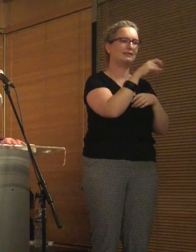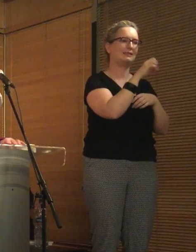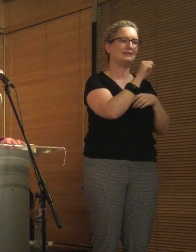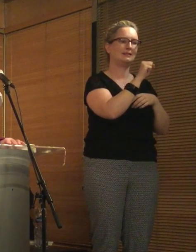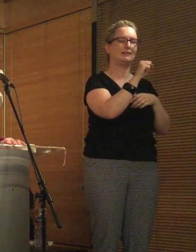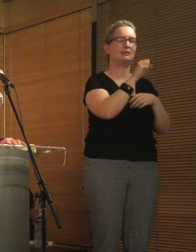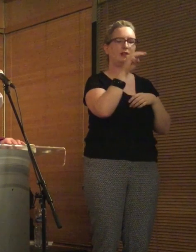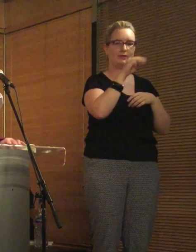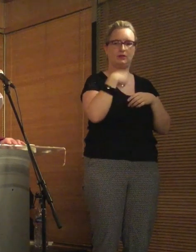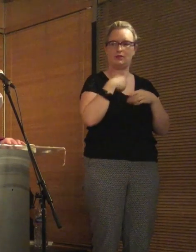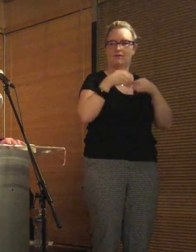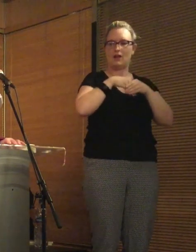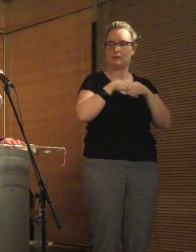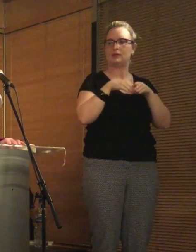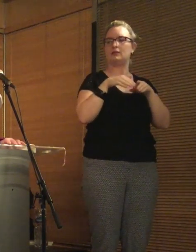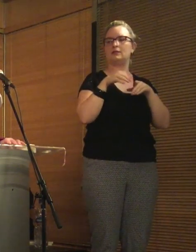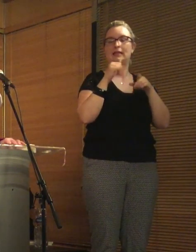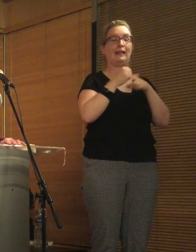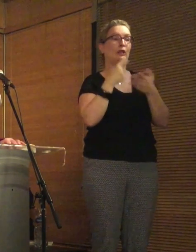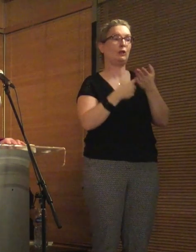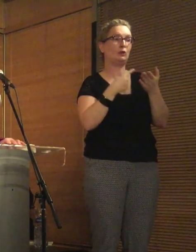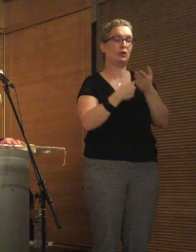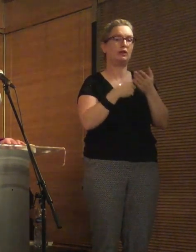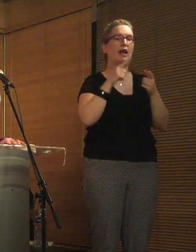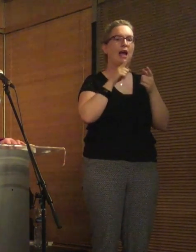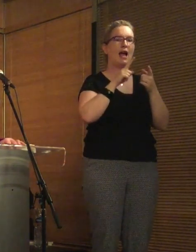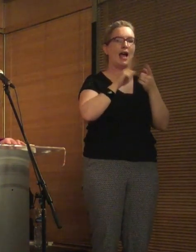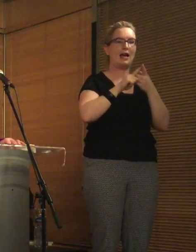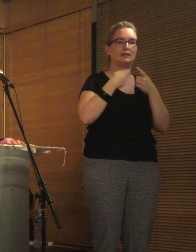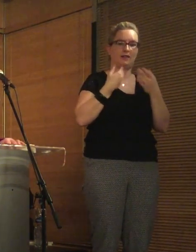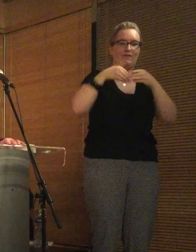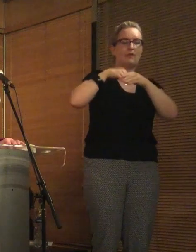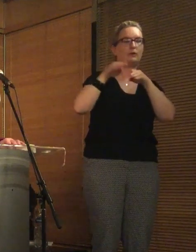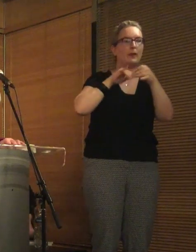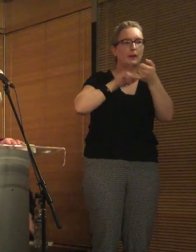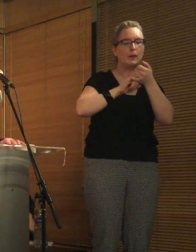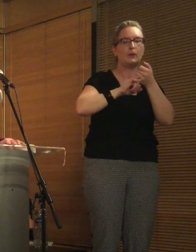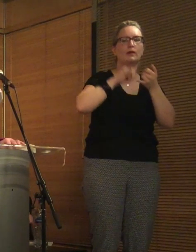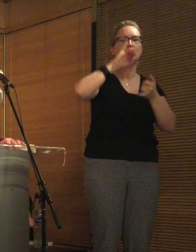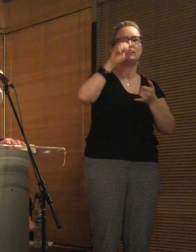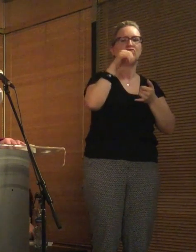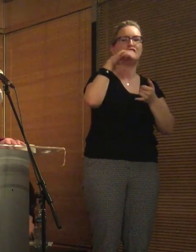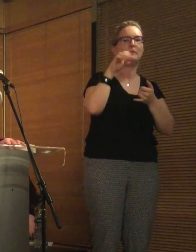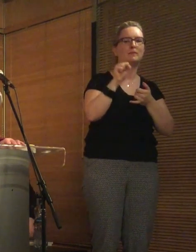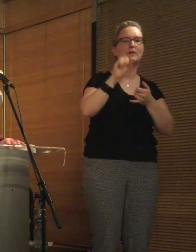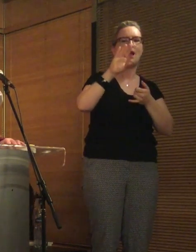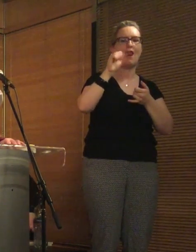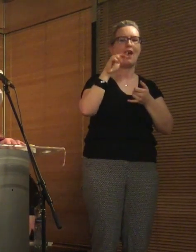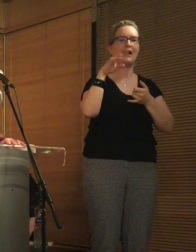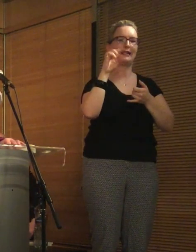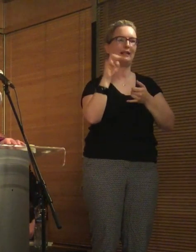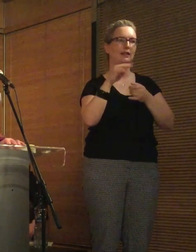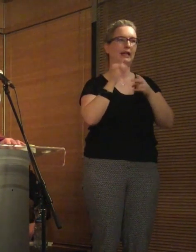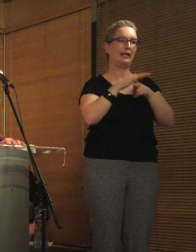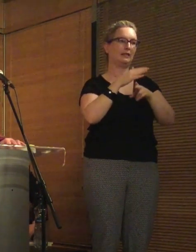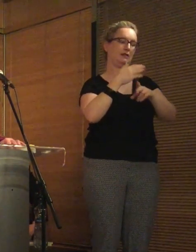the Irish Women's Workers' Union and her wholehearted support of Jim Larkin and James Connolly and the workers during the lockout. The endless work